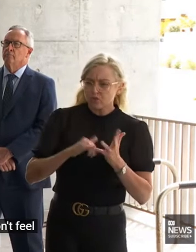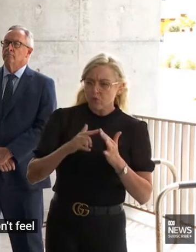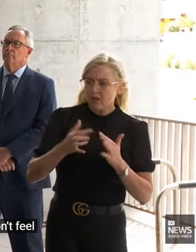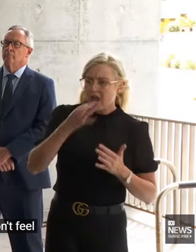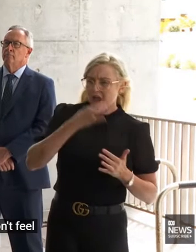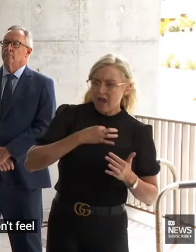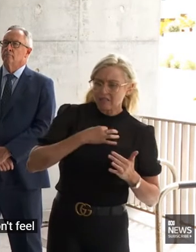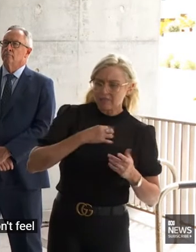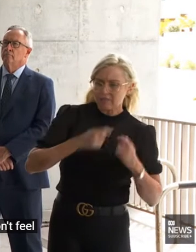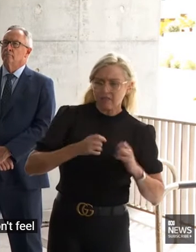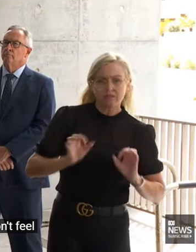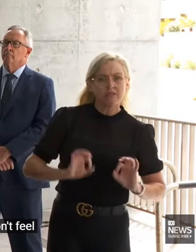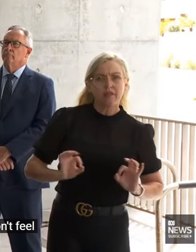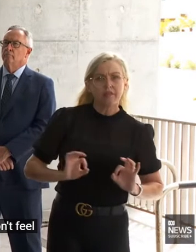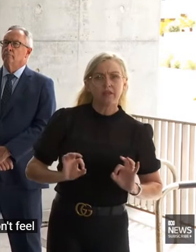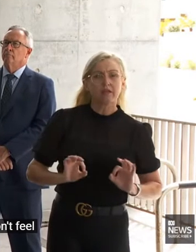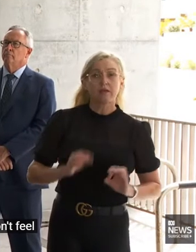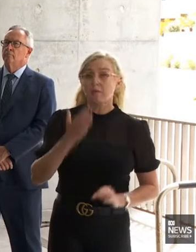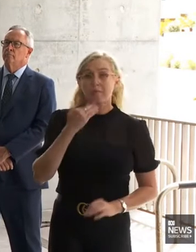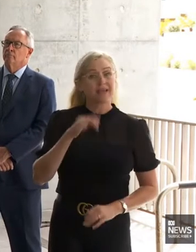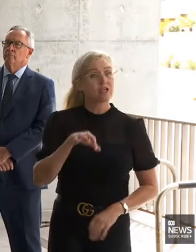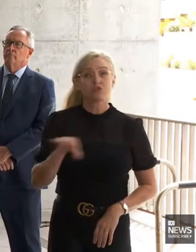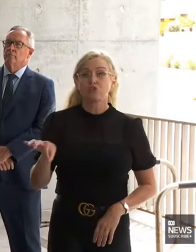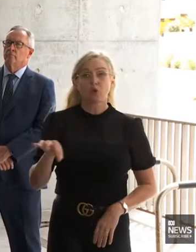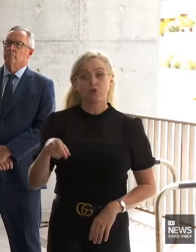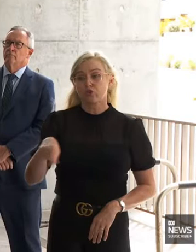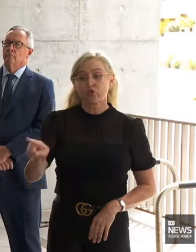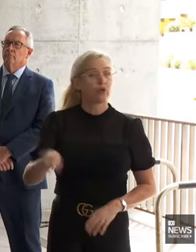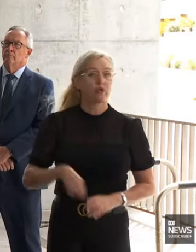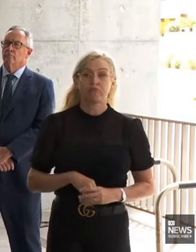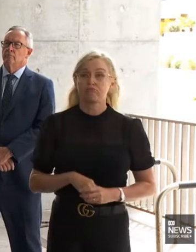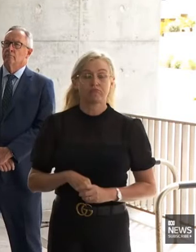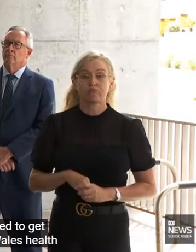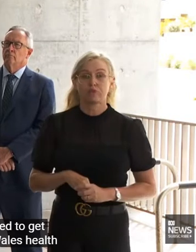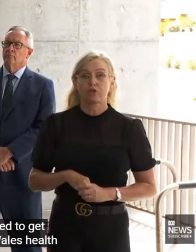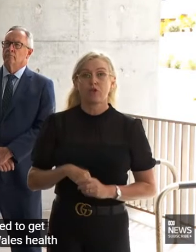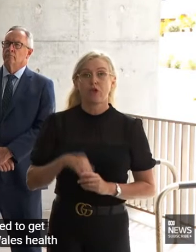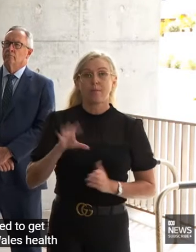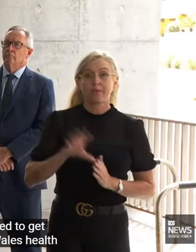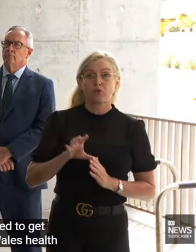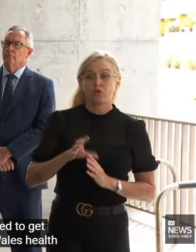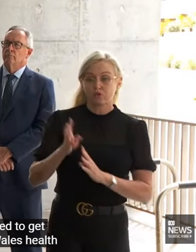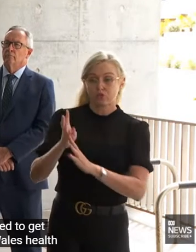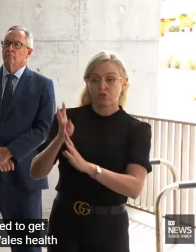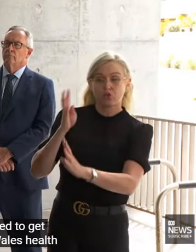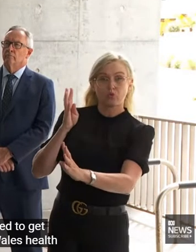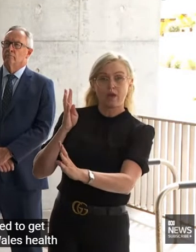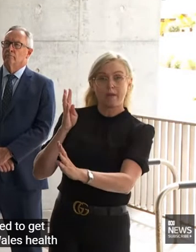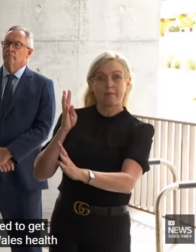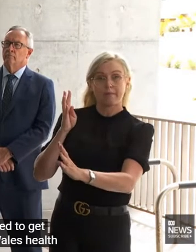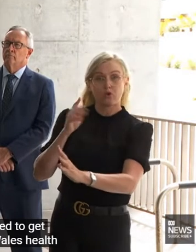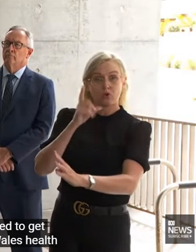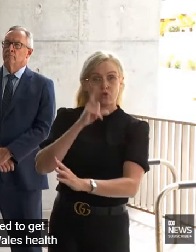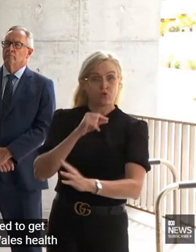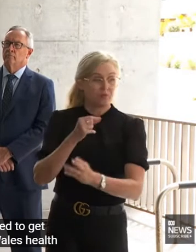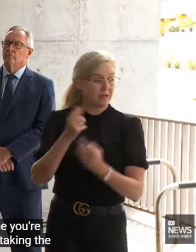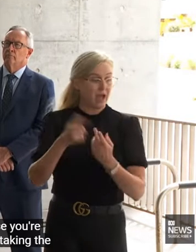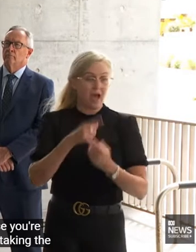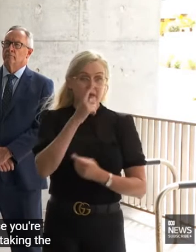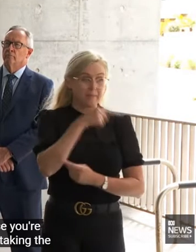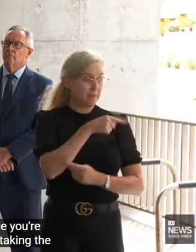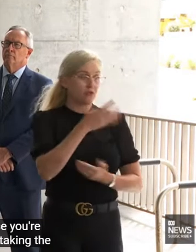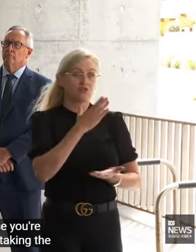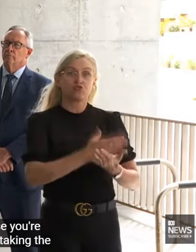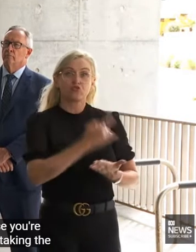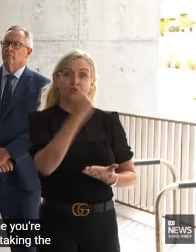Wales Health, please don't, because your spot in the queue is taking the place or slowing down people